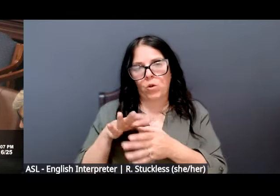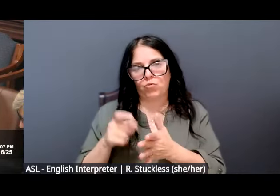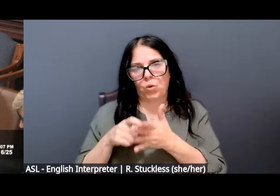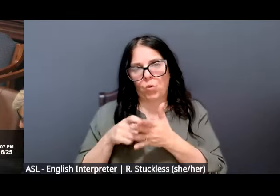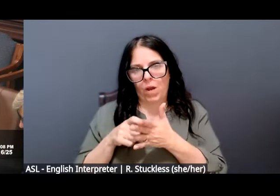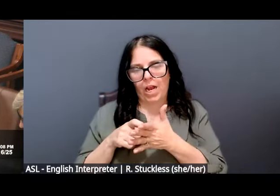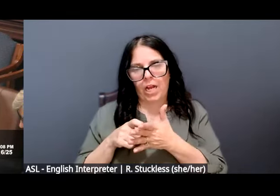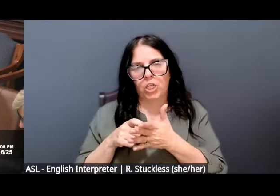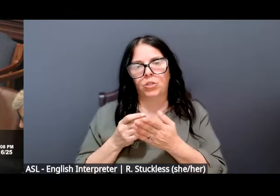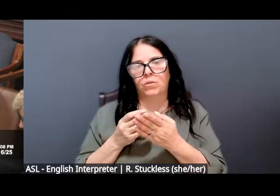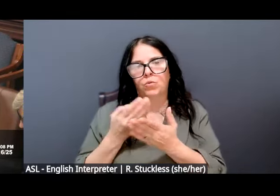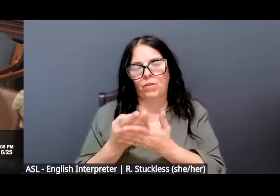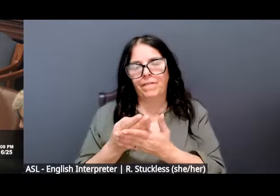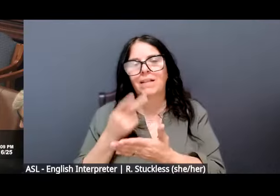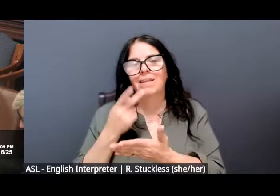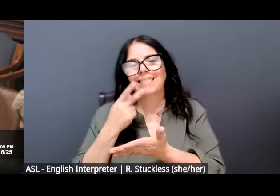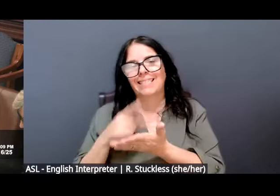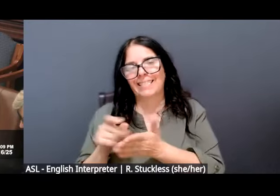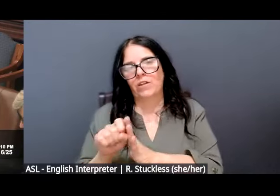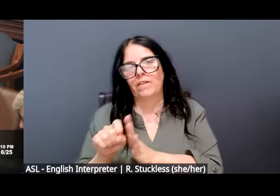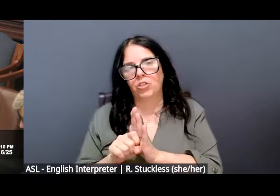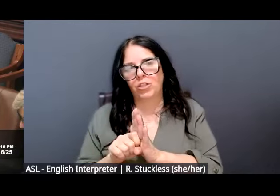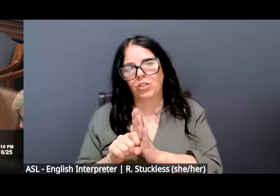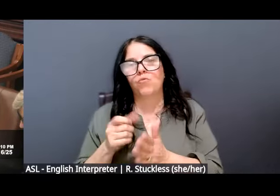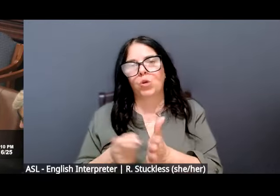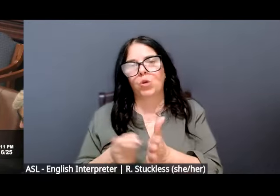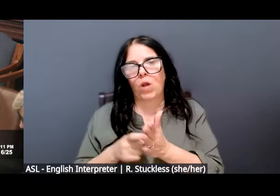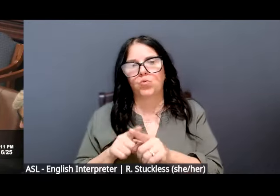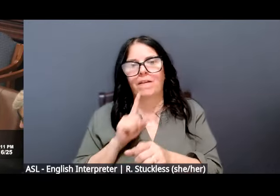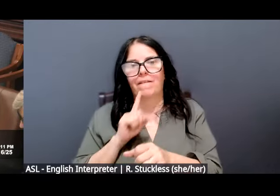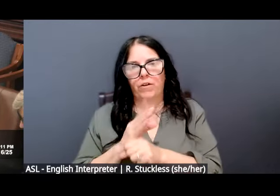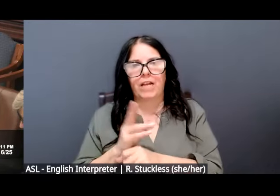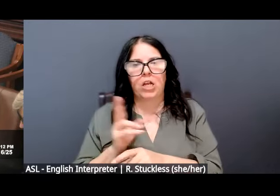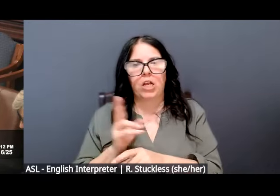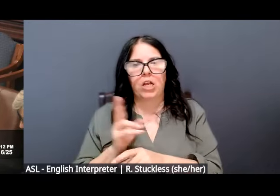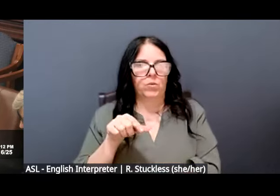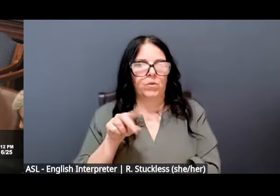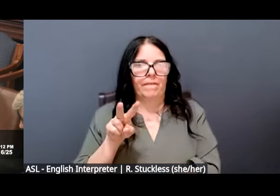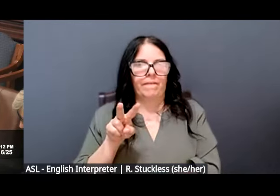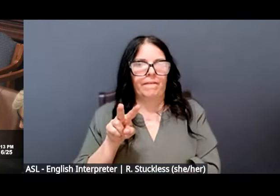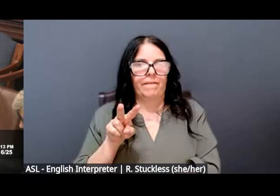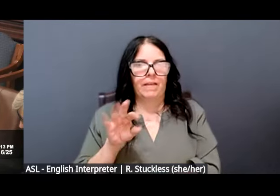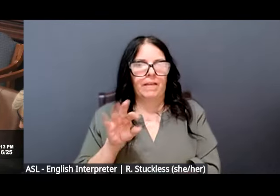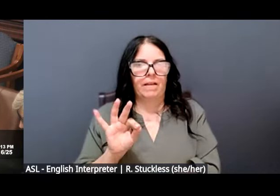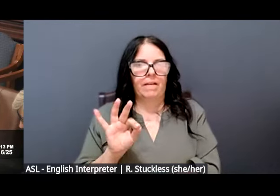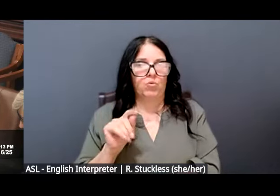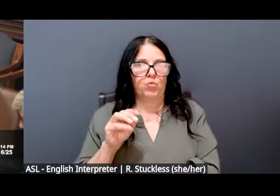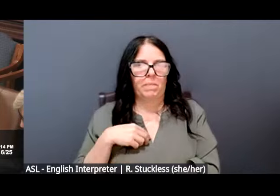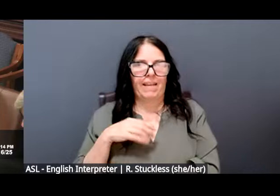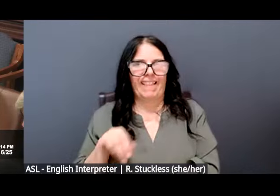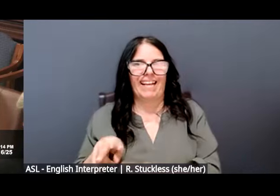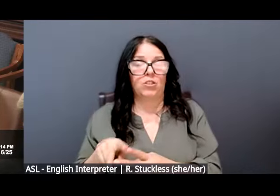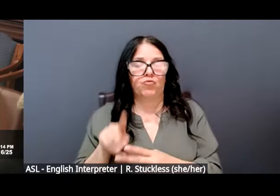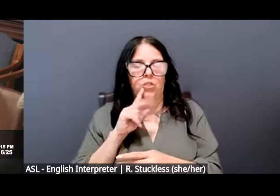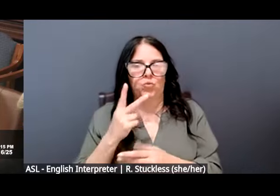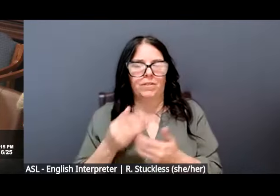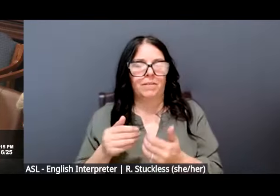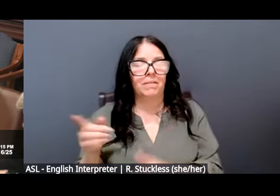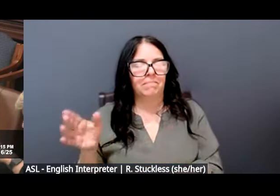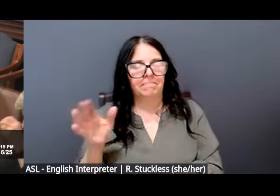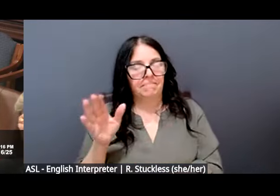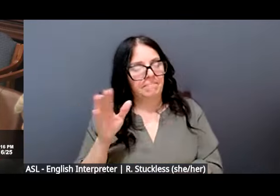is required to verify using QVF. Those to me are completely two separate. I agree with